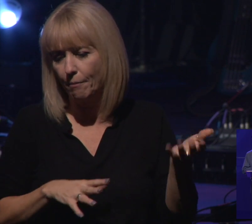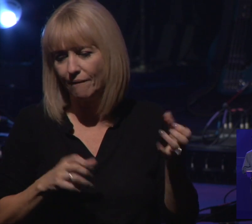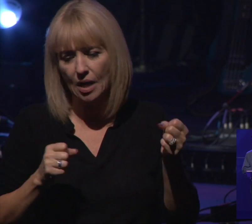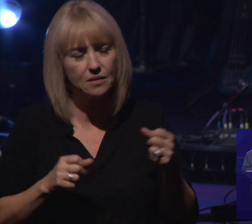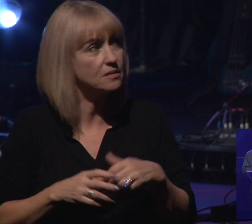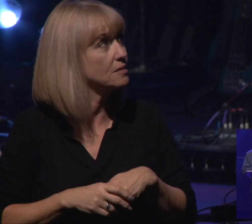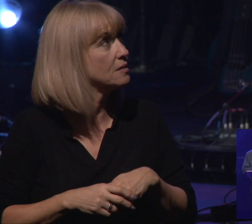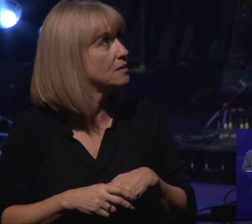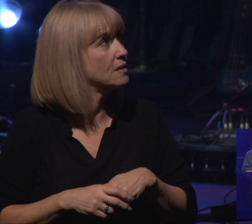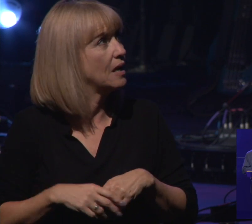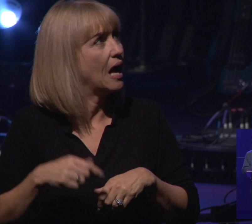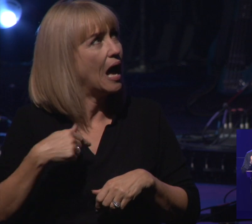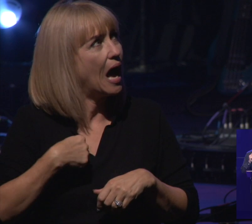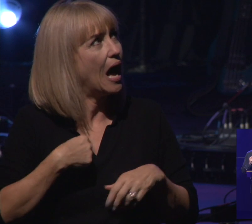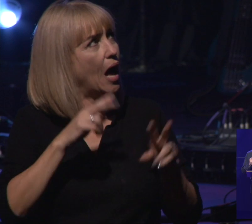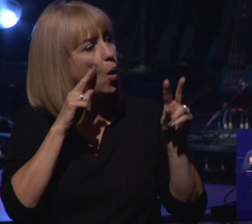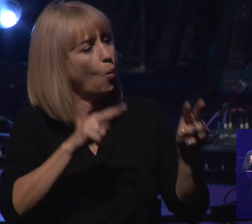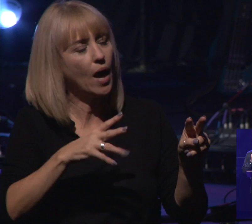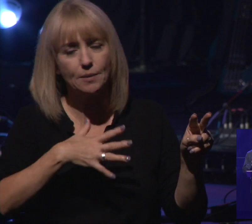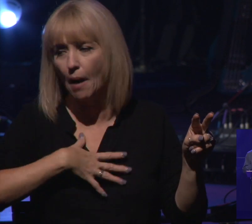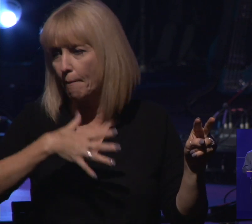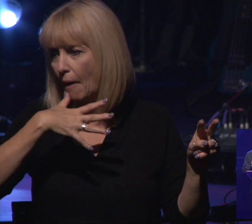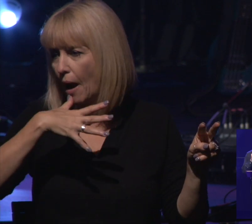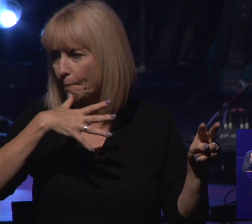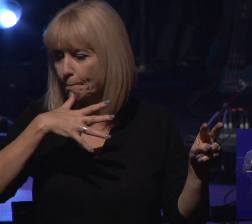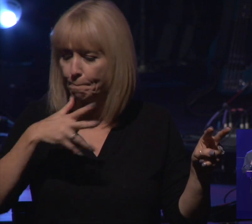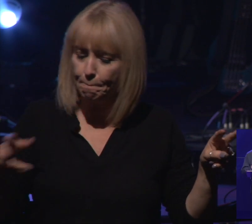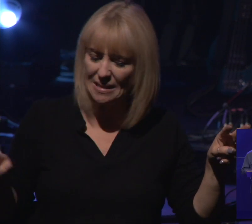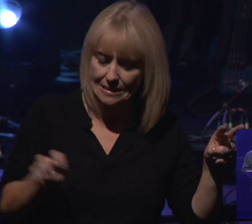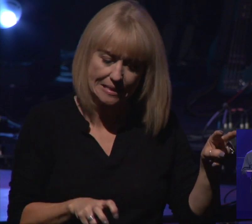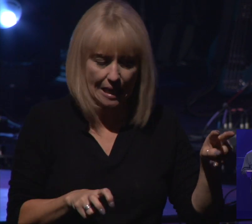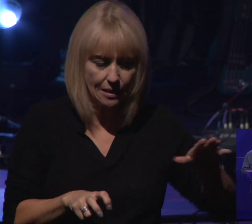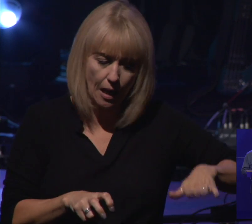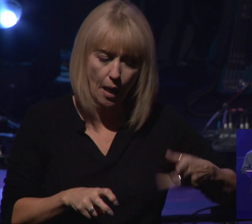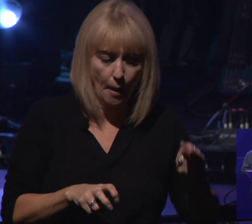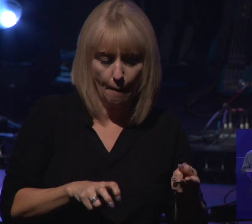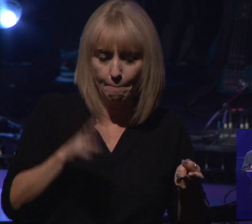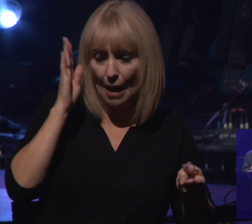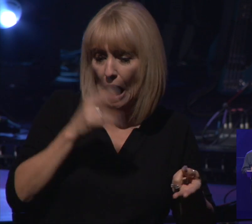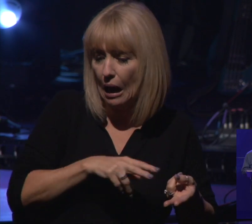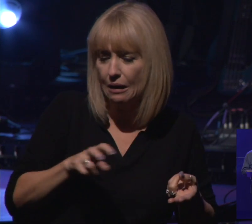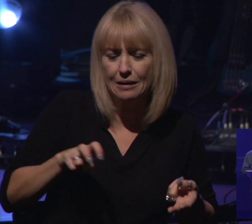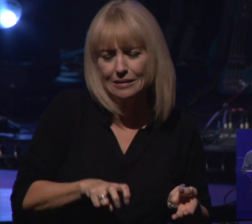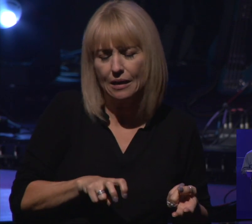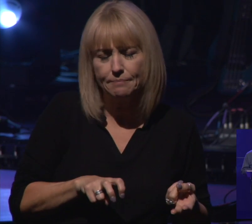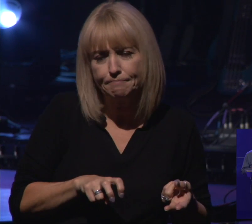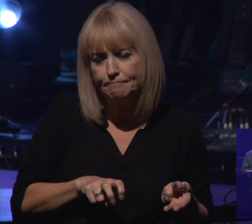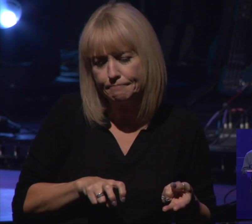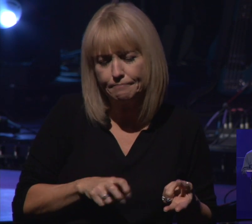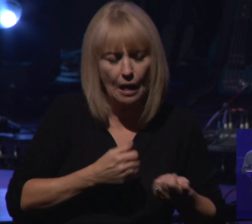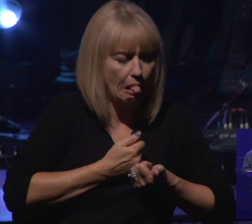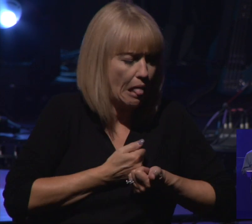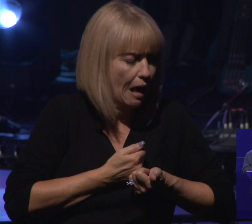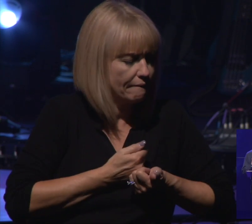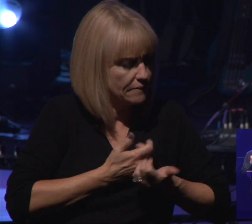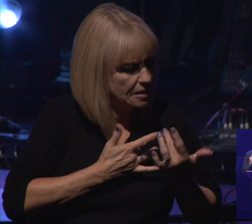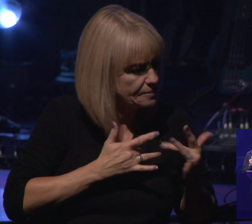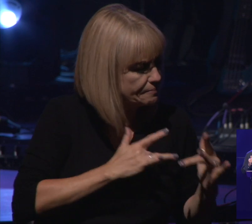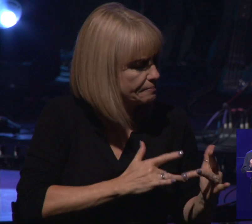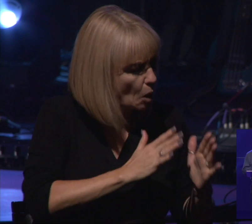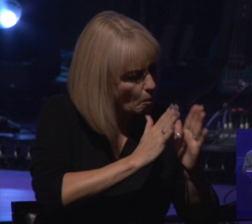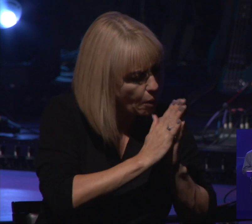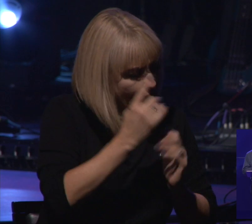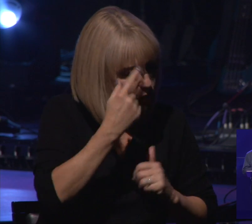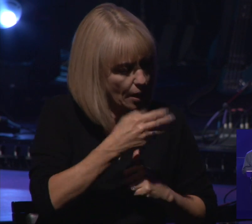quick. And I got to see my mom stand or sit beside his bed, praying for him, loving on him, and